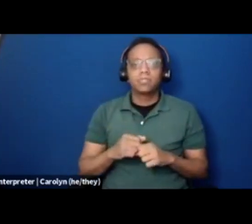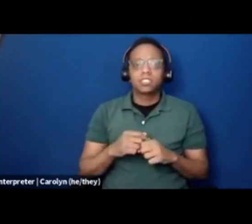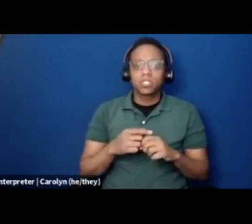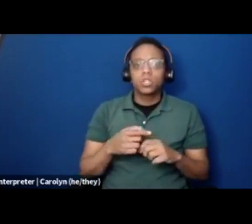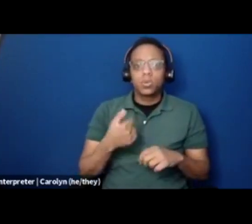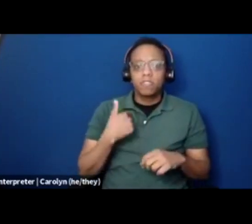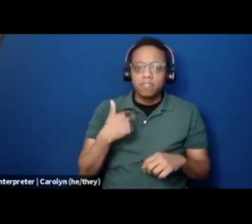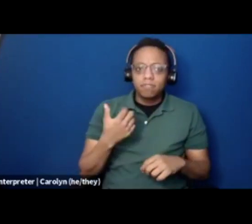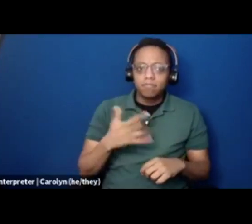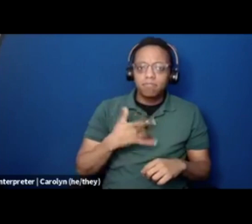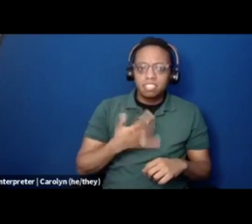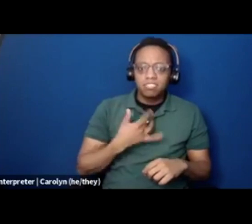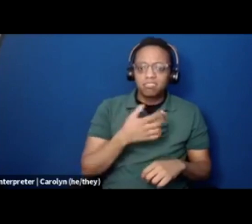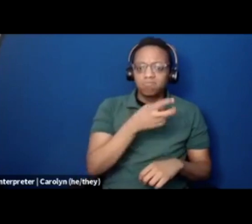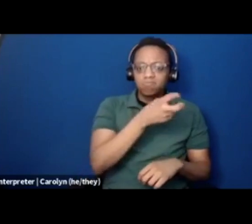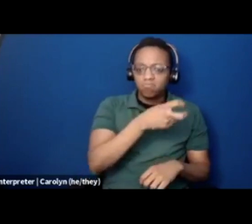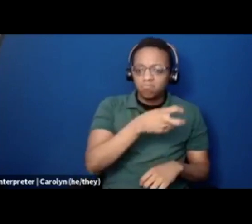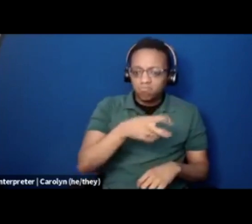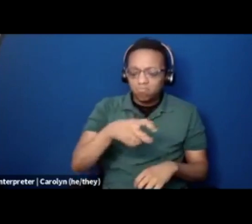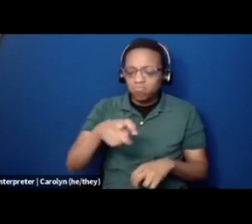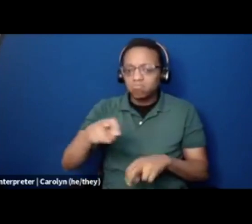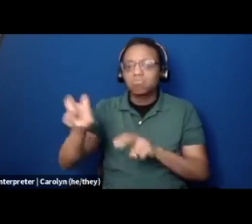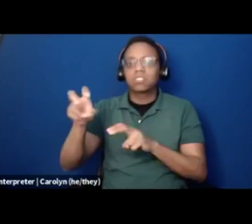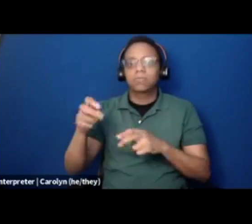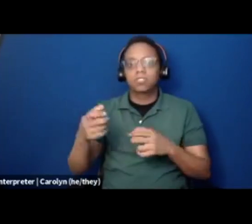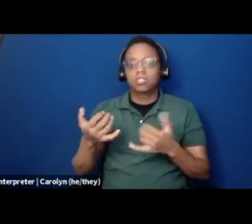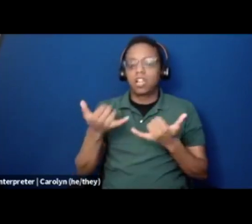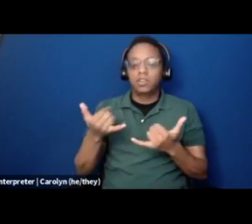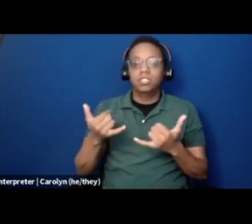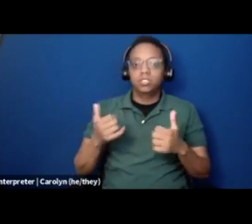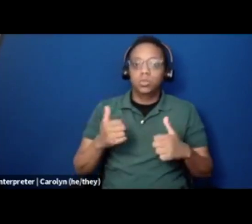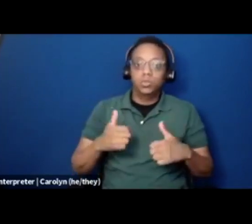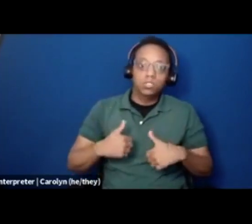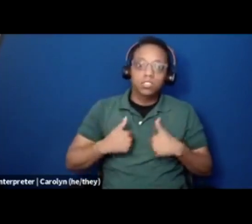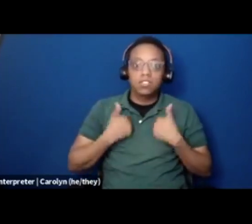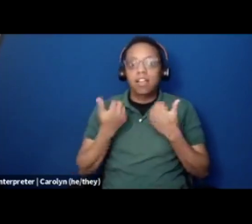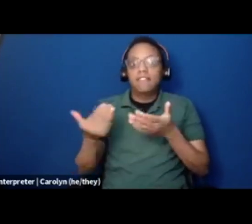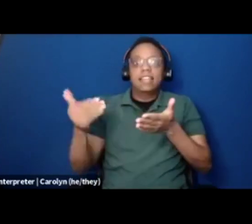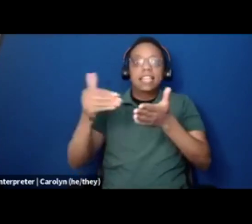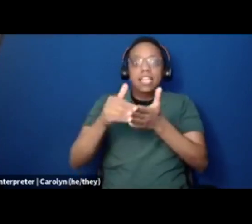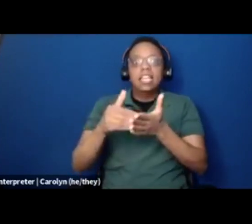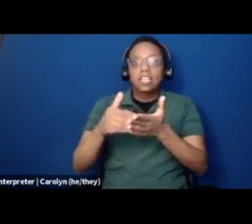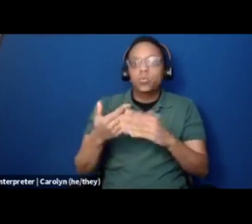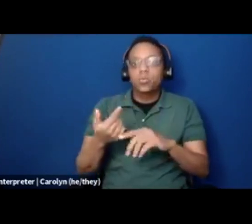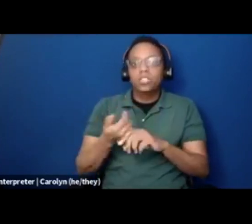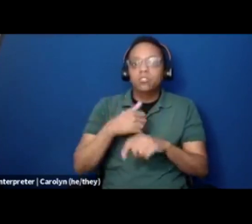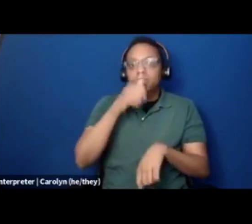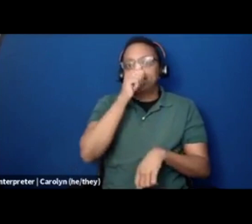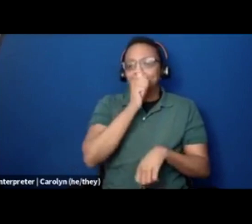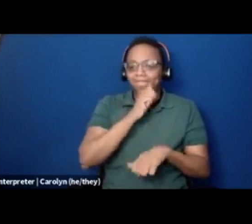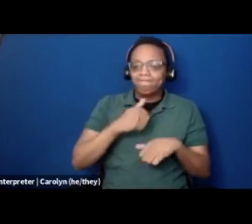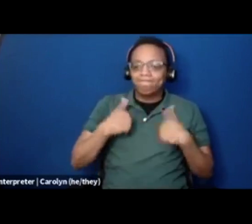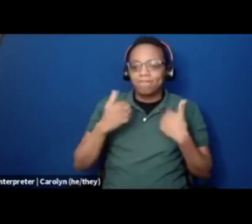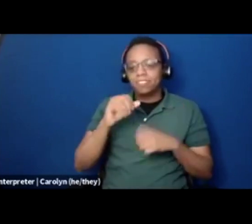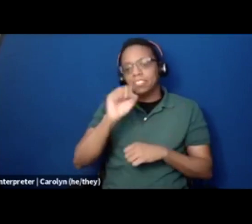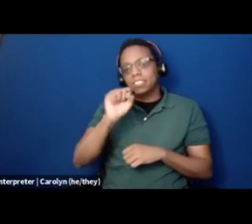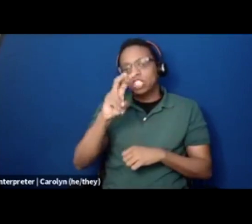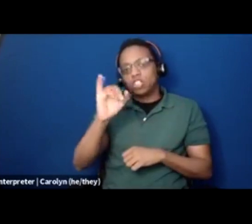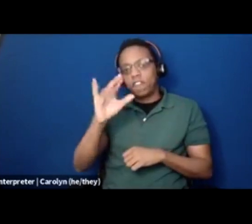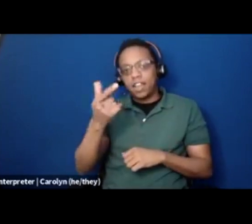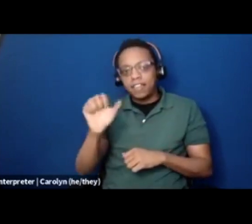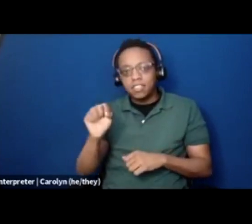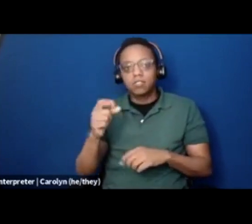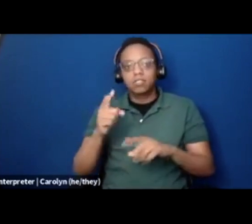needing to survive again. Like trans people are used to surviving in these economic realms